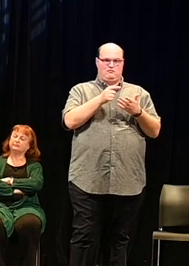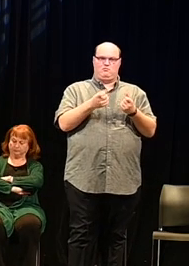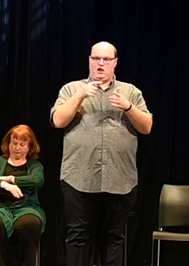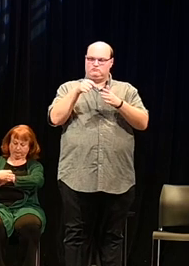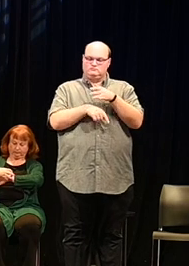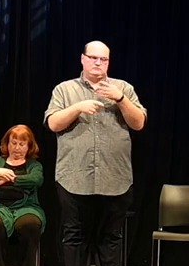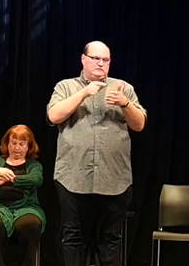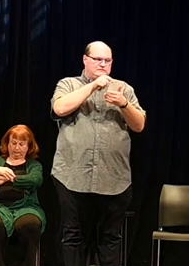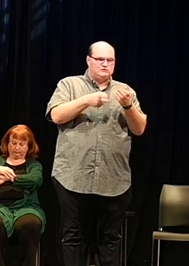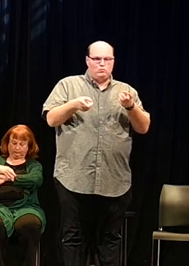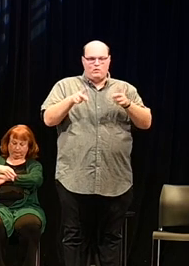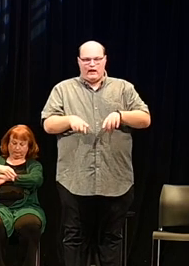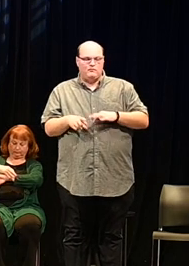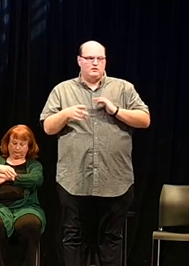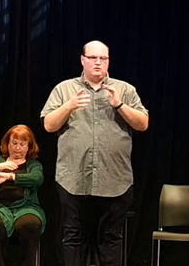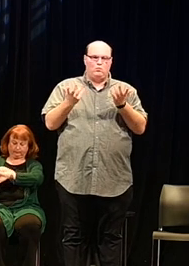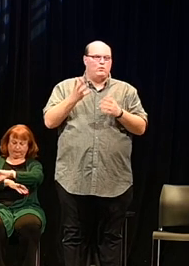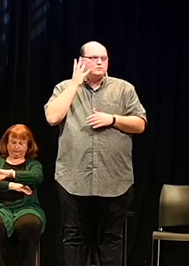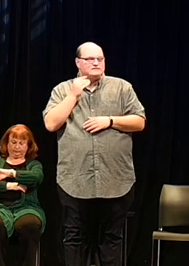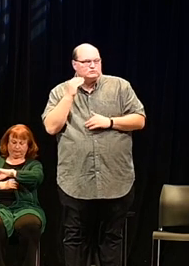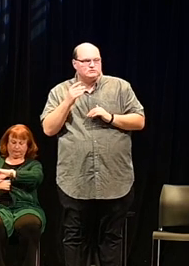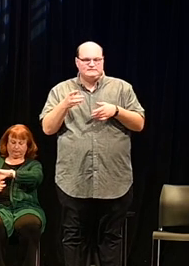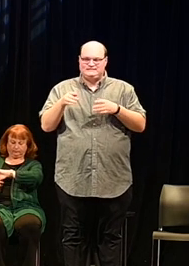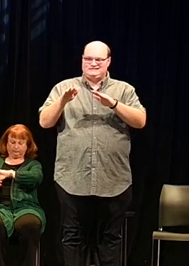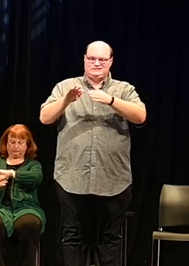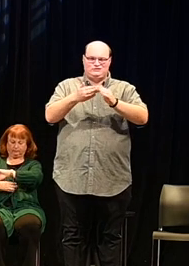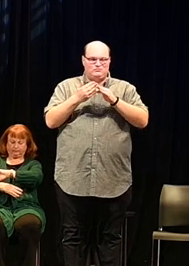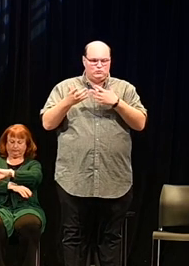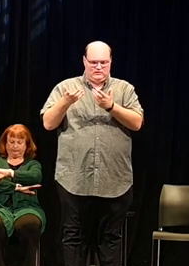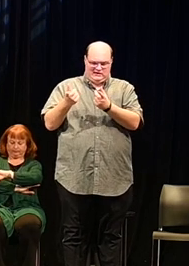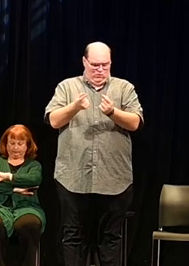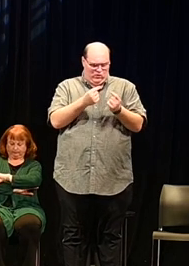what happened, what we were able to do as a community.